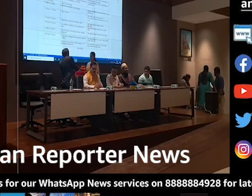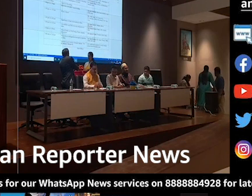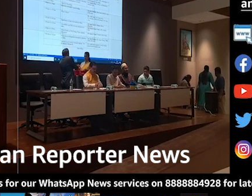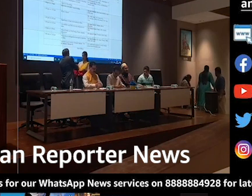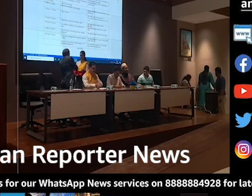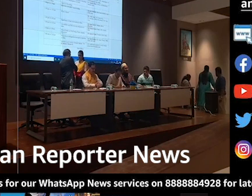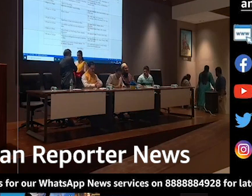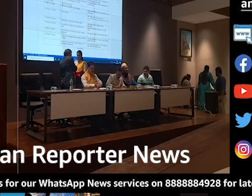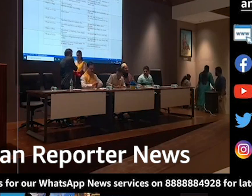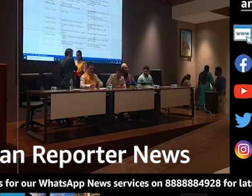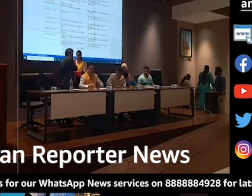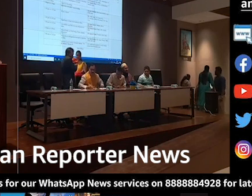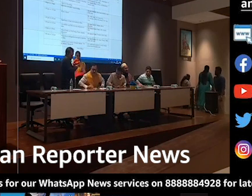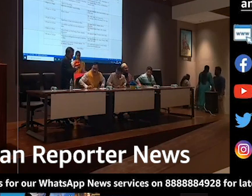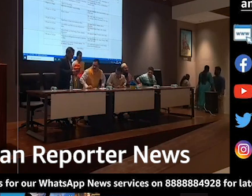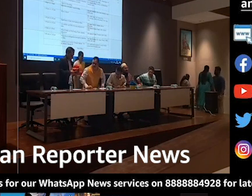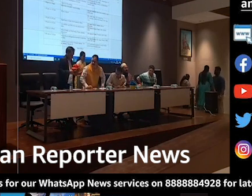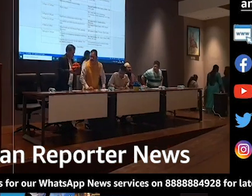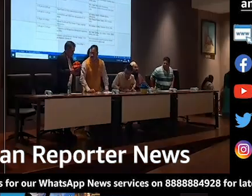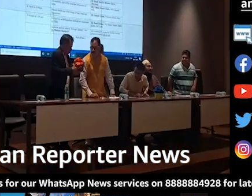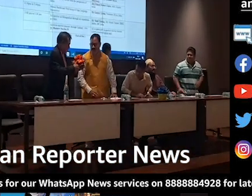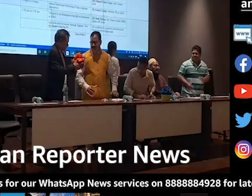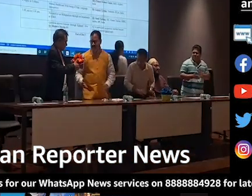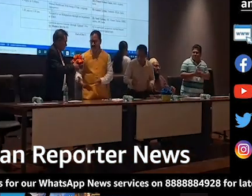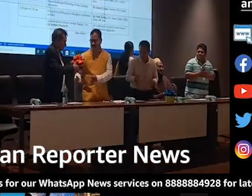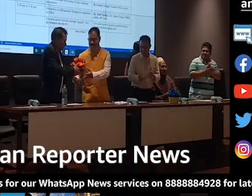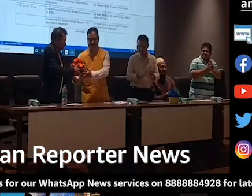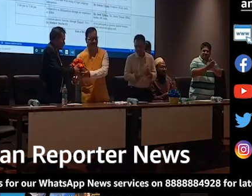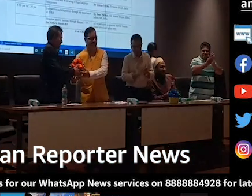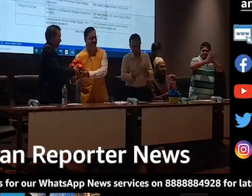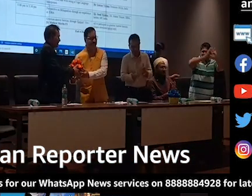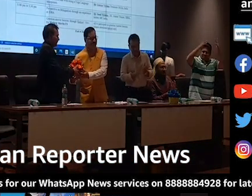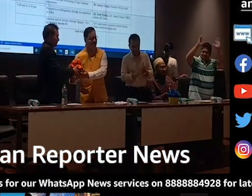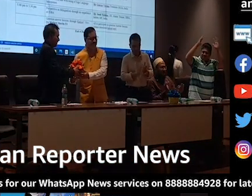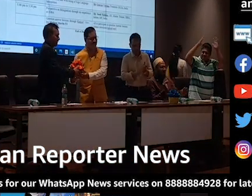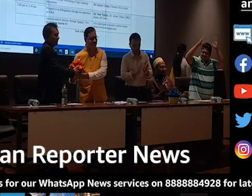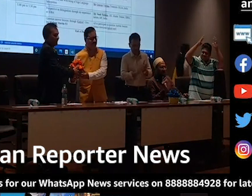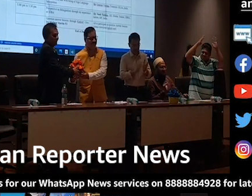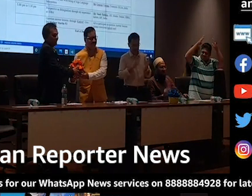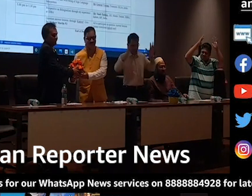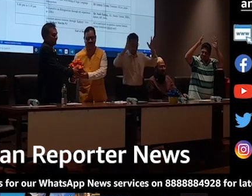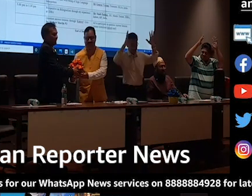Subhash Paldesai sir. Please give a big applause.